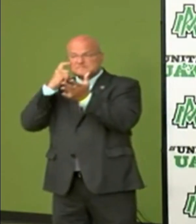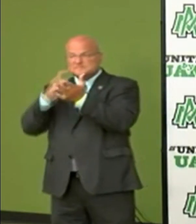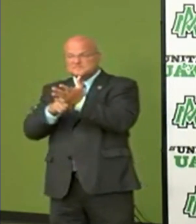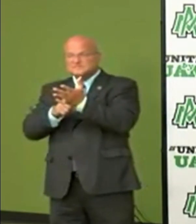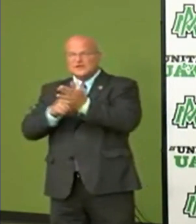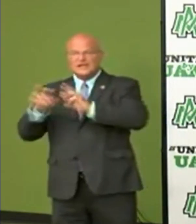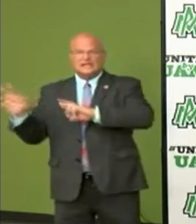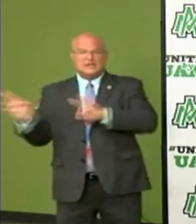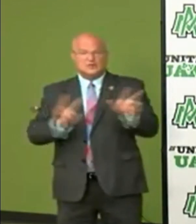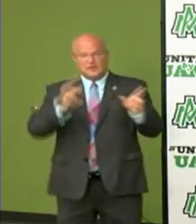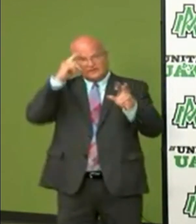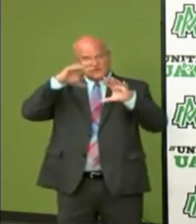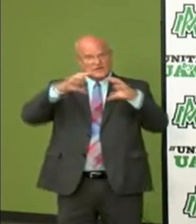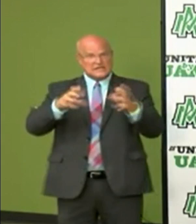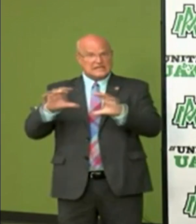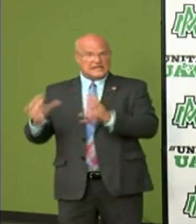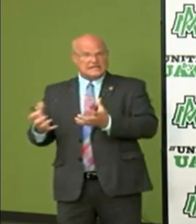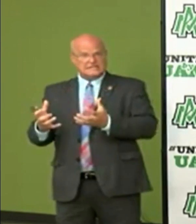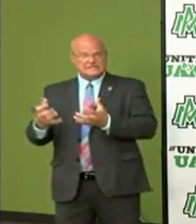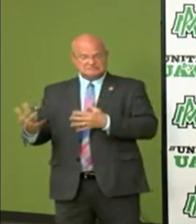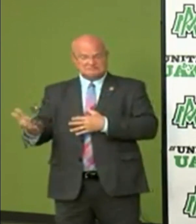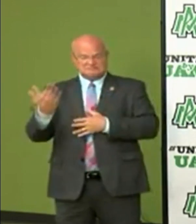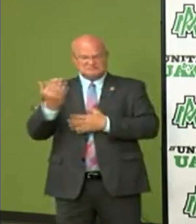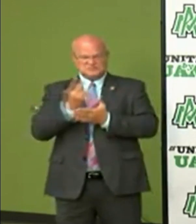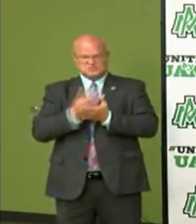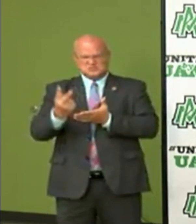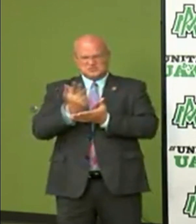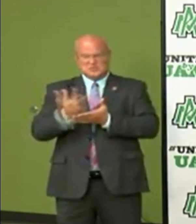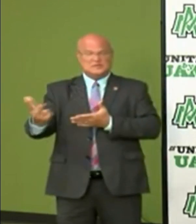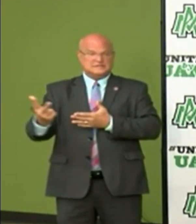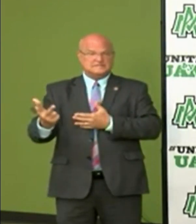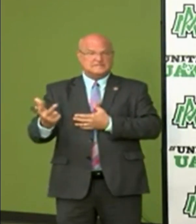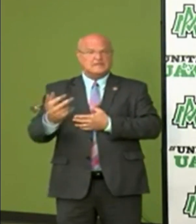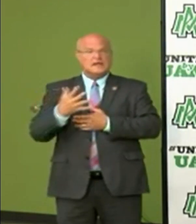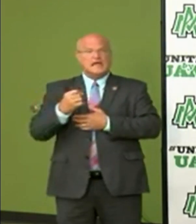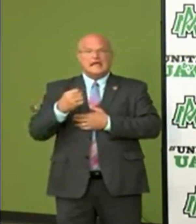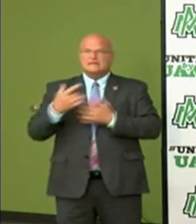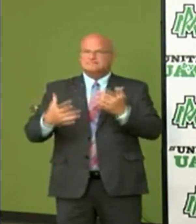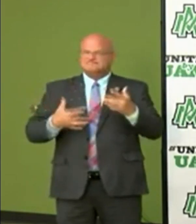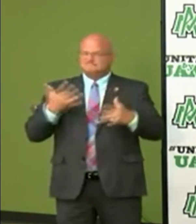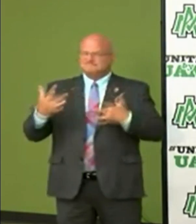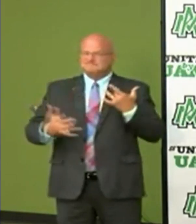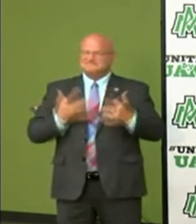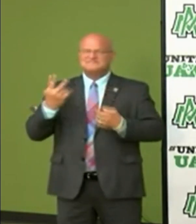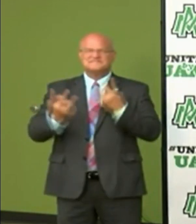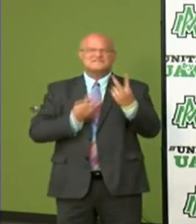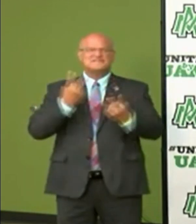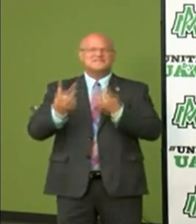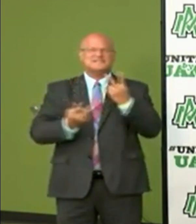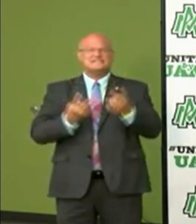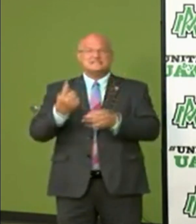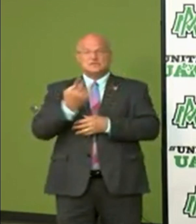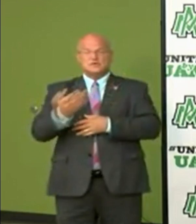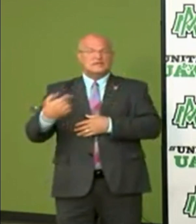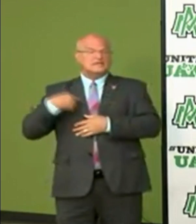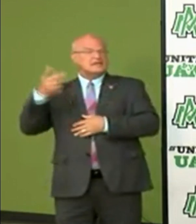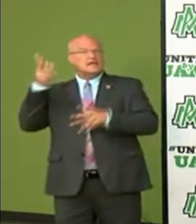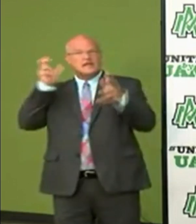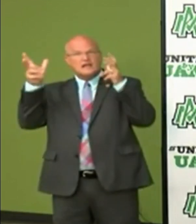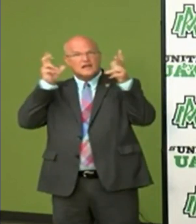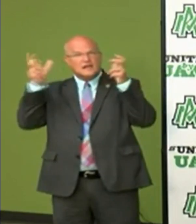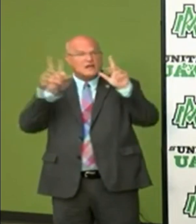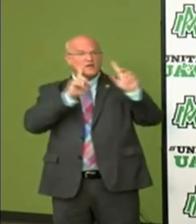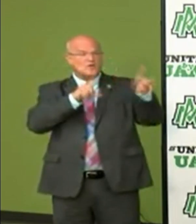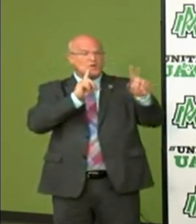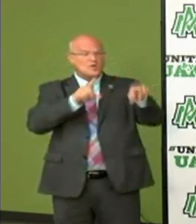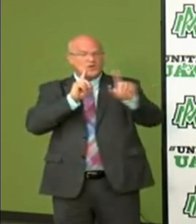preparation for classes that will be coming up in a couple of weeks. And I'm excited about the visit. It's one thing to hear